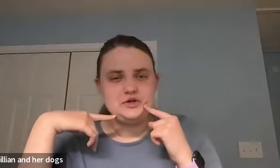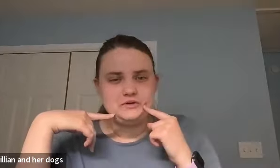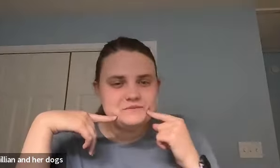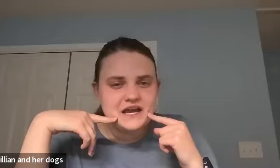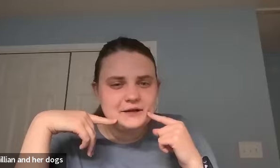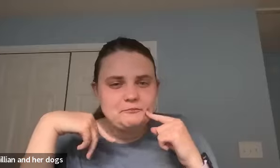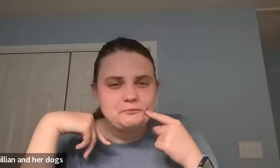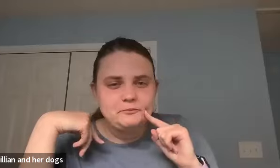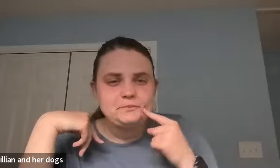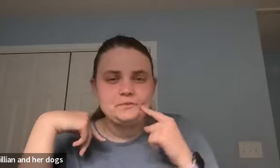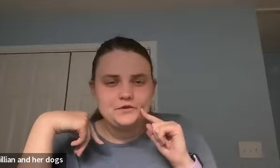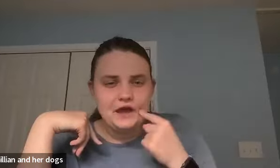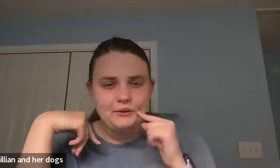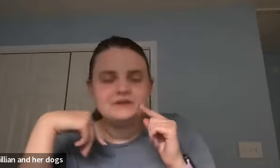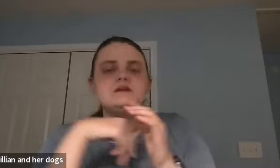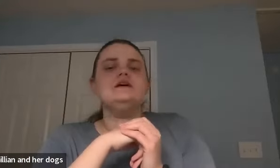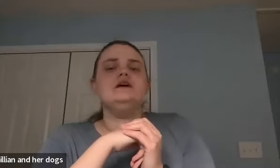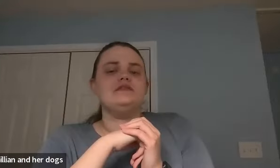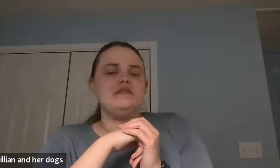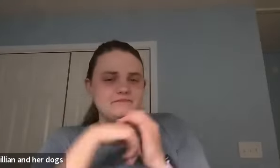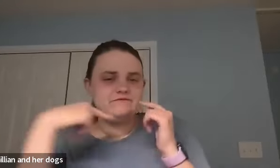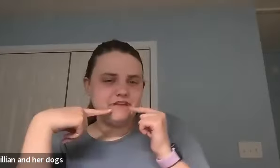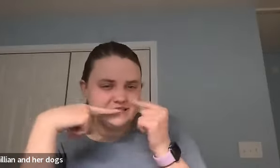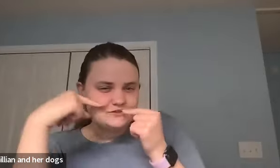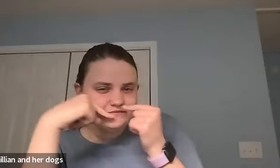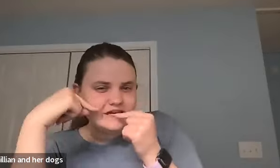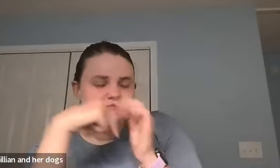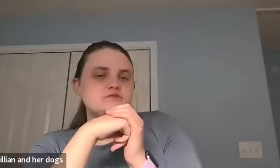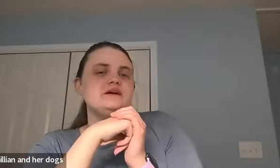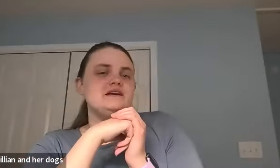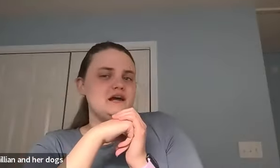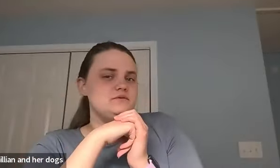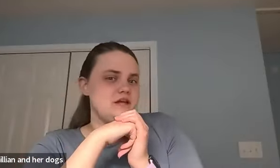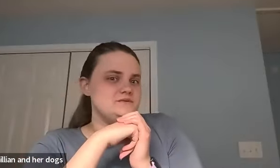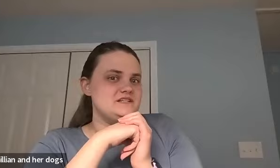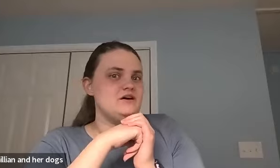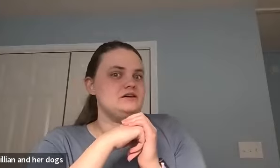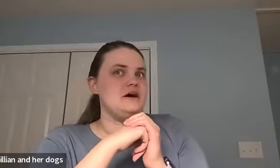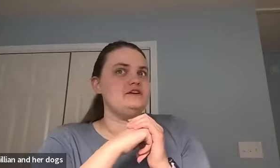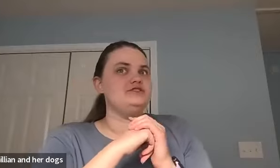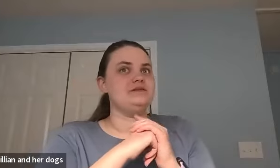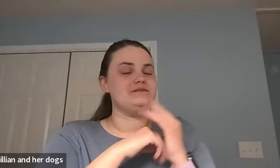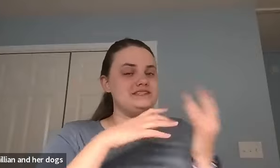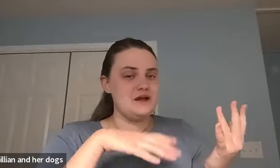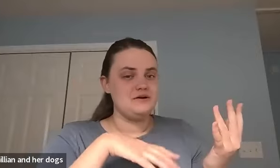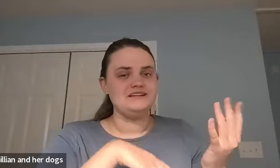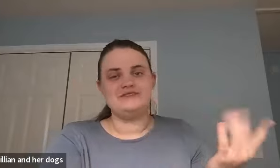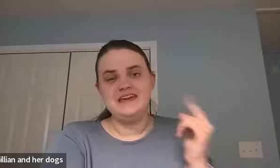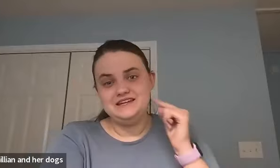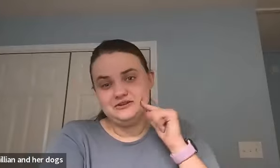your lips kind of sour. That face movement kind of really helps talk about that you're talking about something sour, because with candy, you're